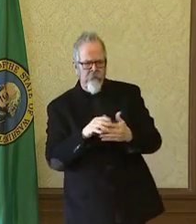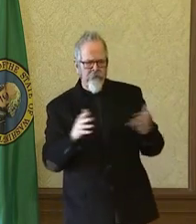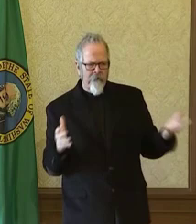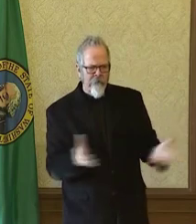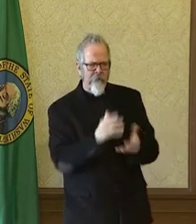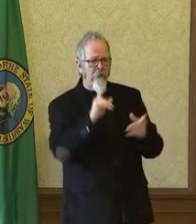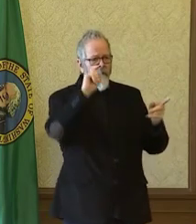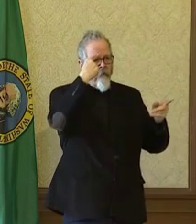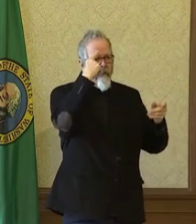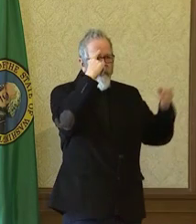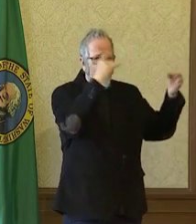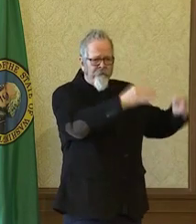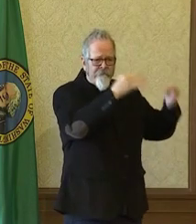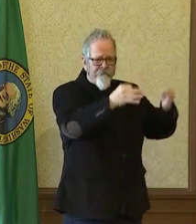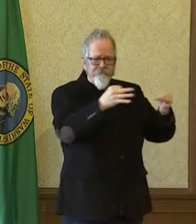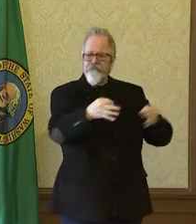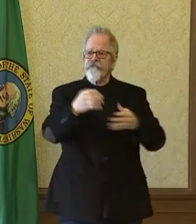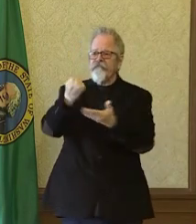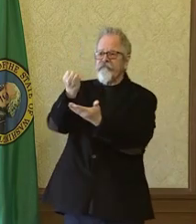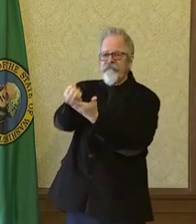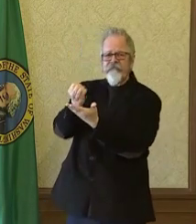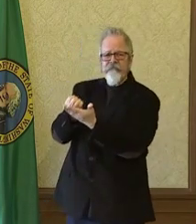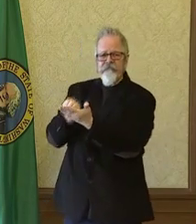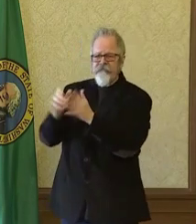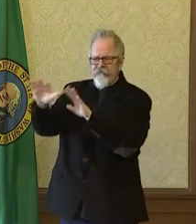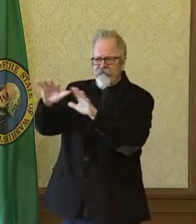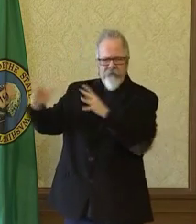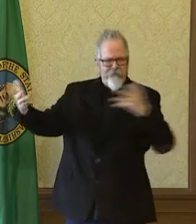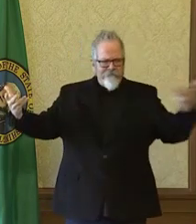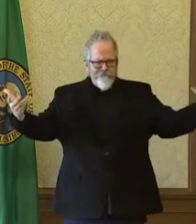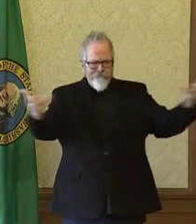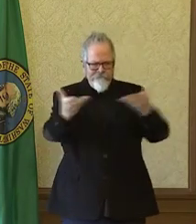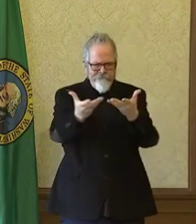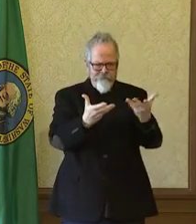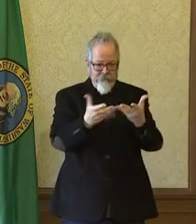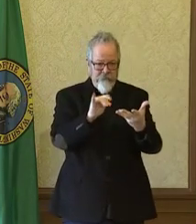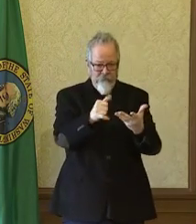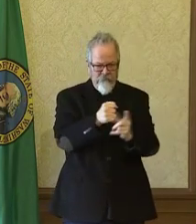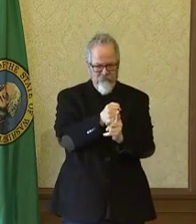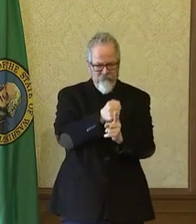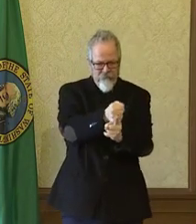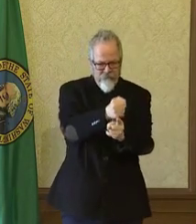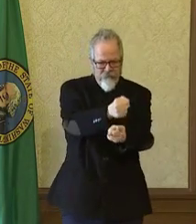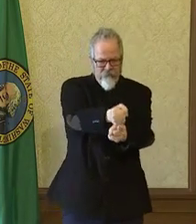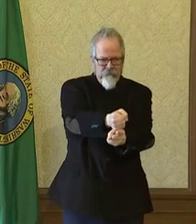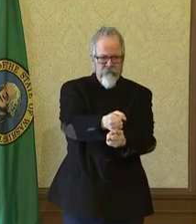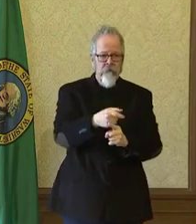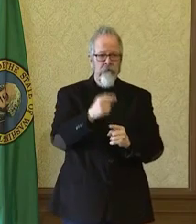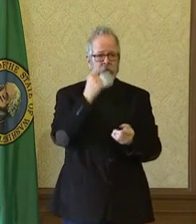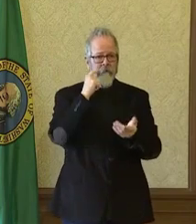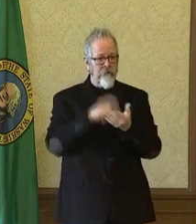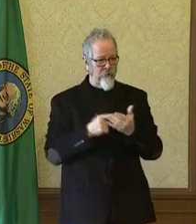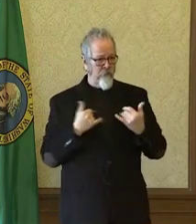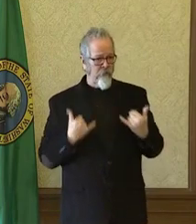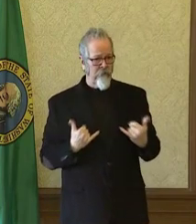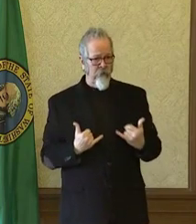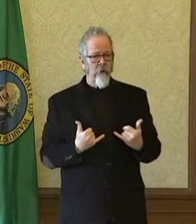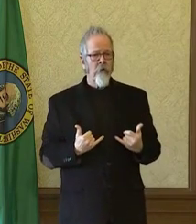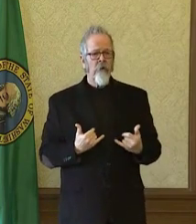We've learned of compounding challenges facing our community members, including APA-owned